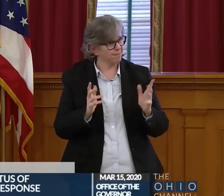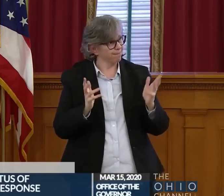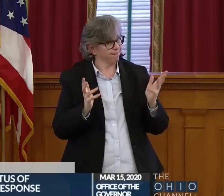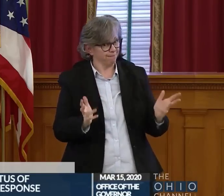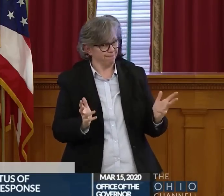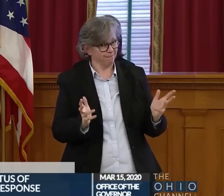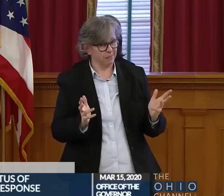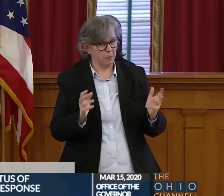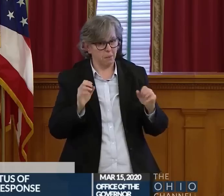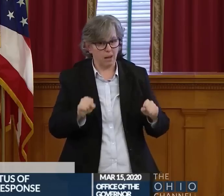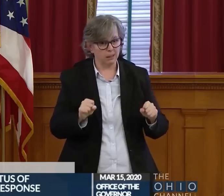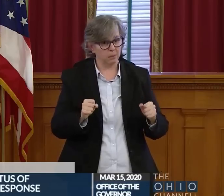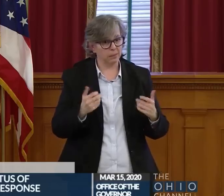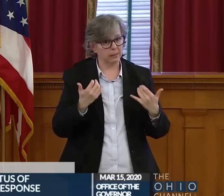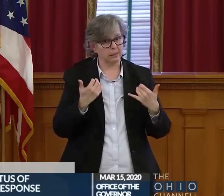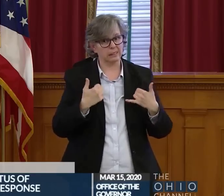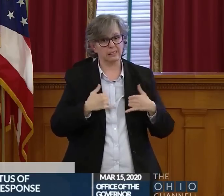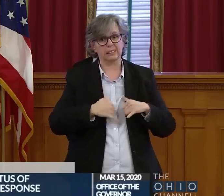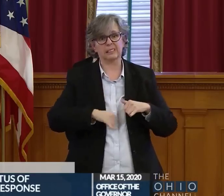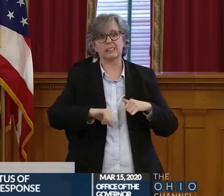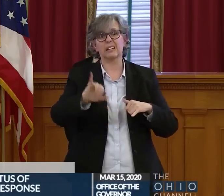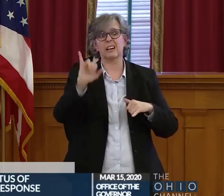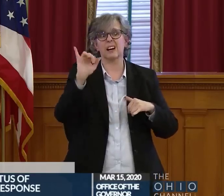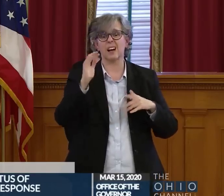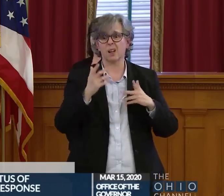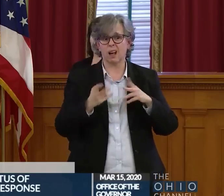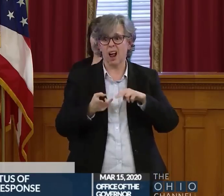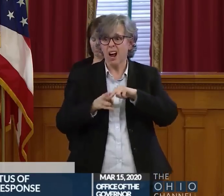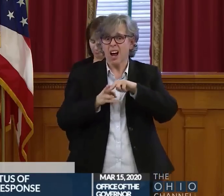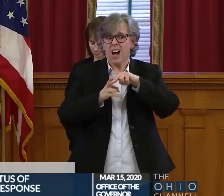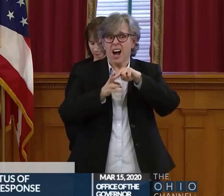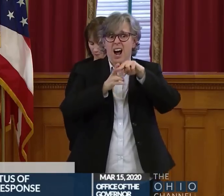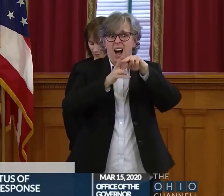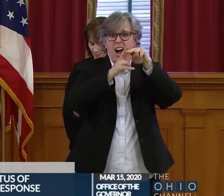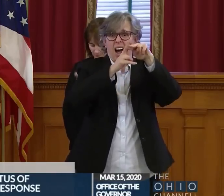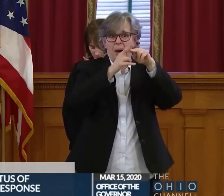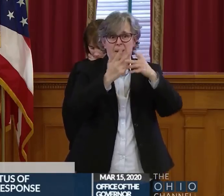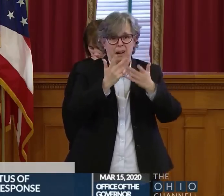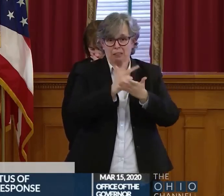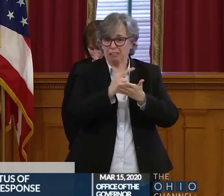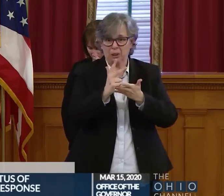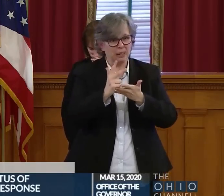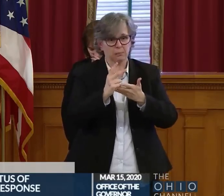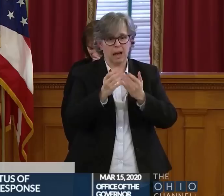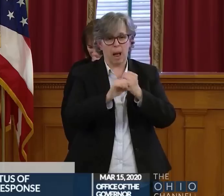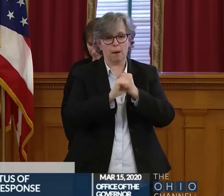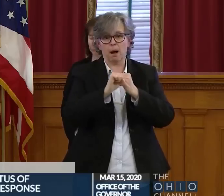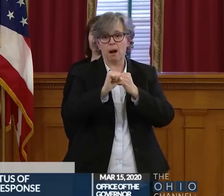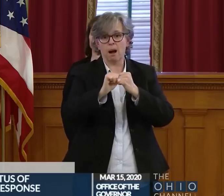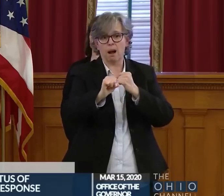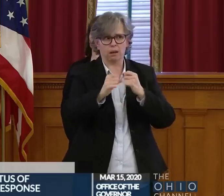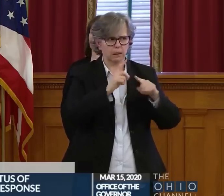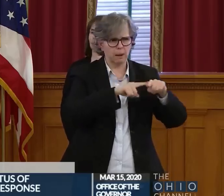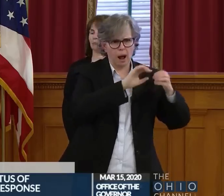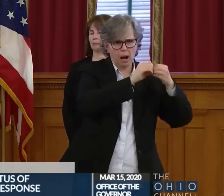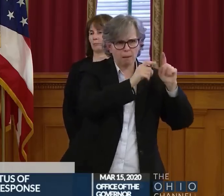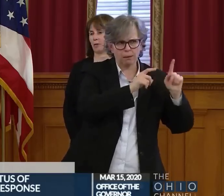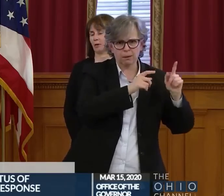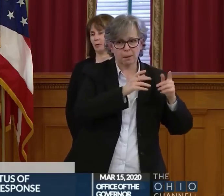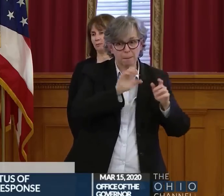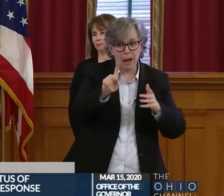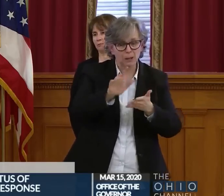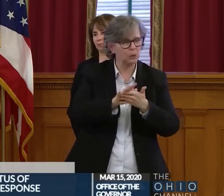pandemic. And the time is certainly likely to be extended, although we do not know what